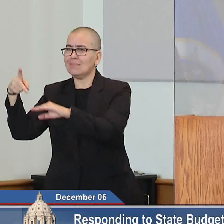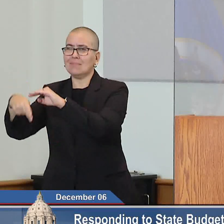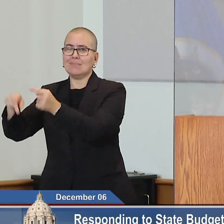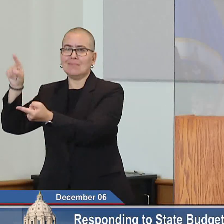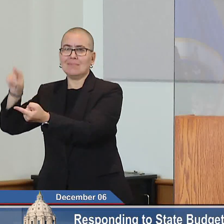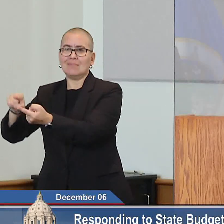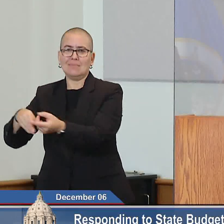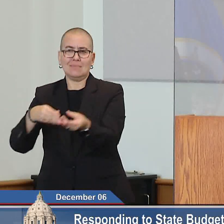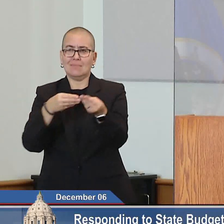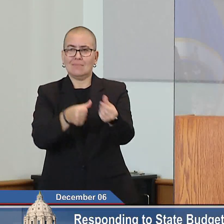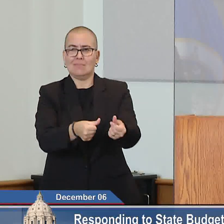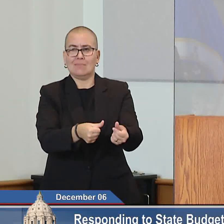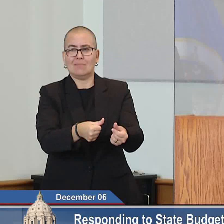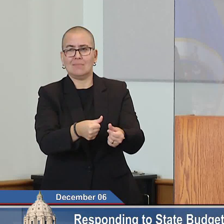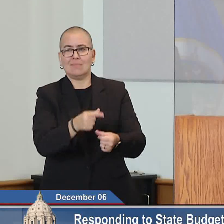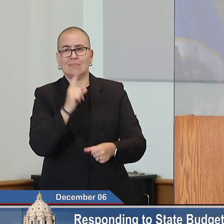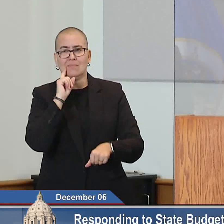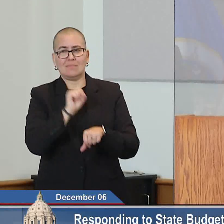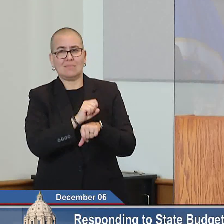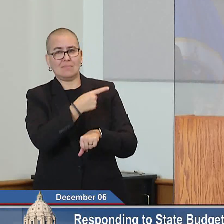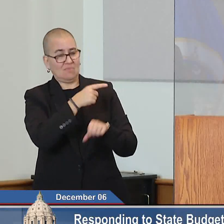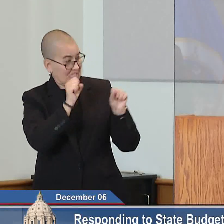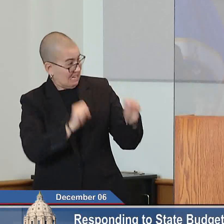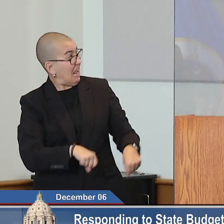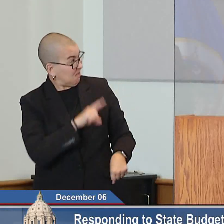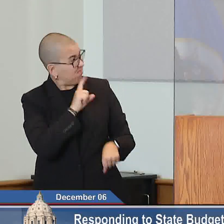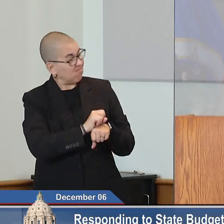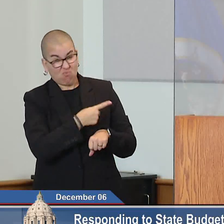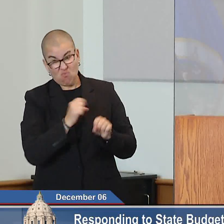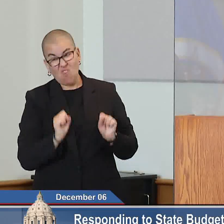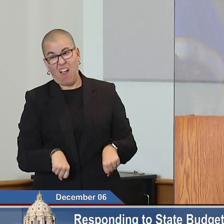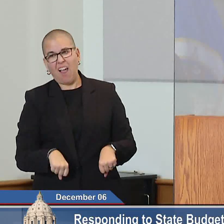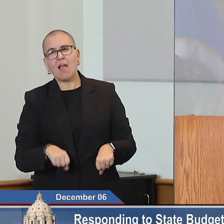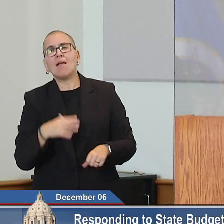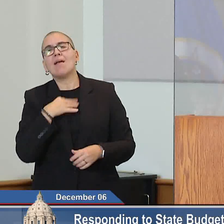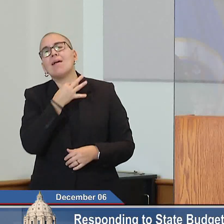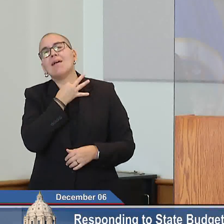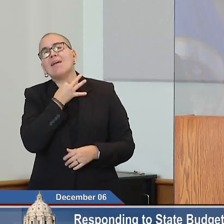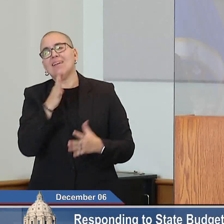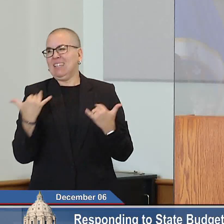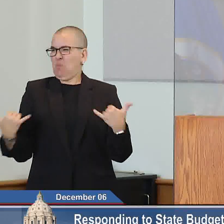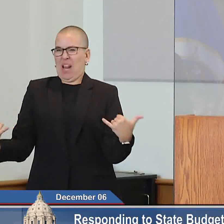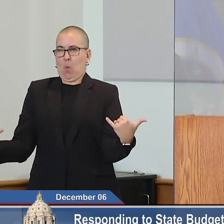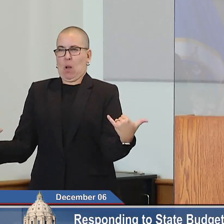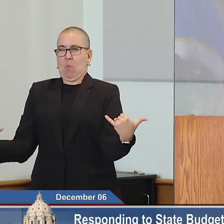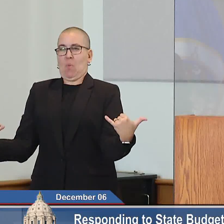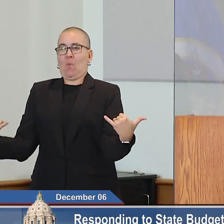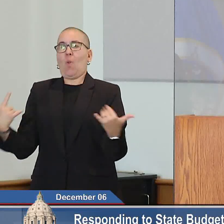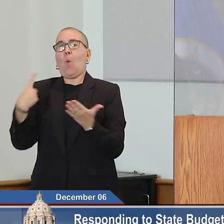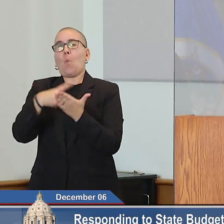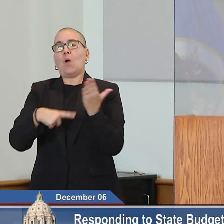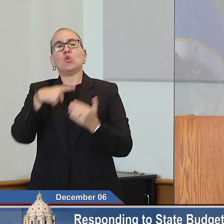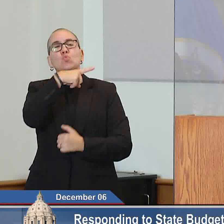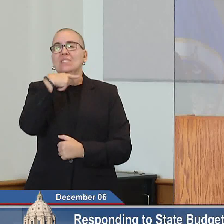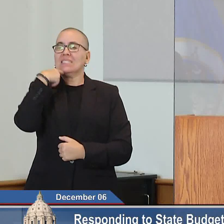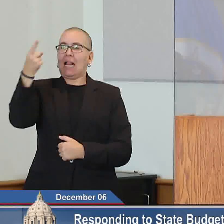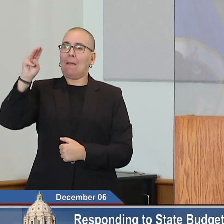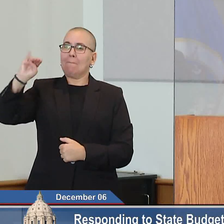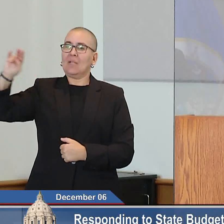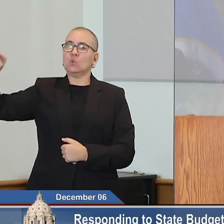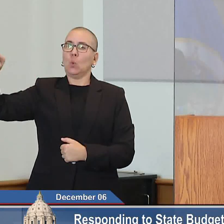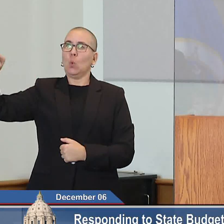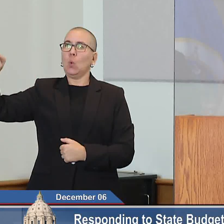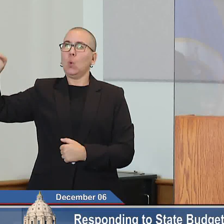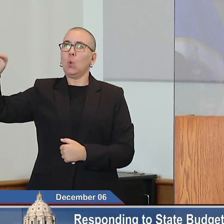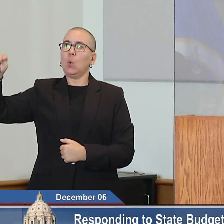we'll see in the months to come. But today, what would you say to Minnesotans who might be looking at property tax increases, who might be looking at those